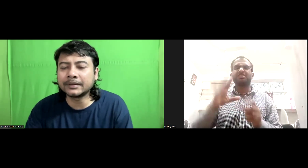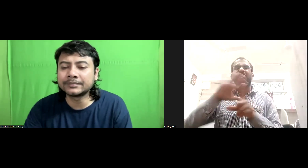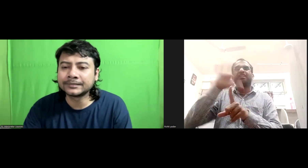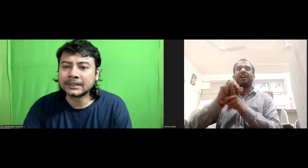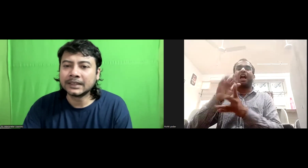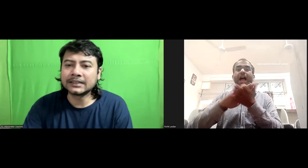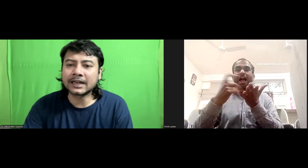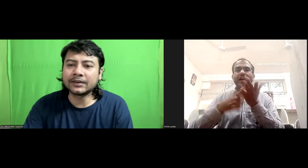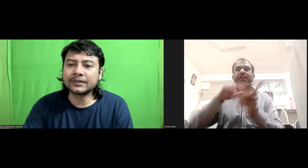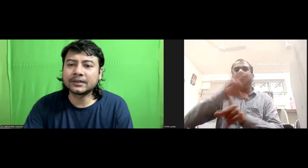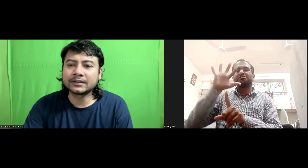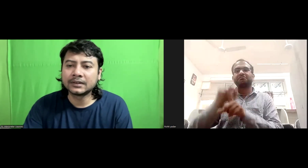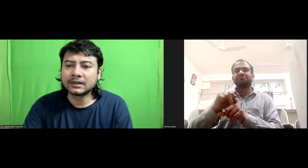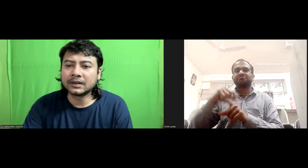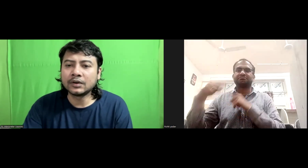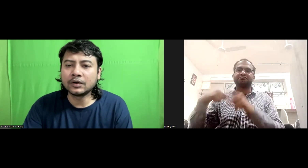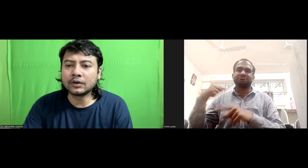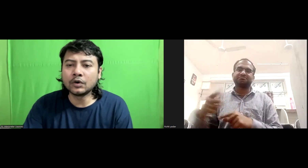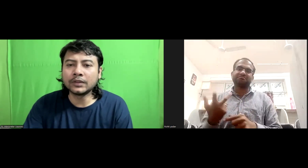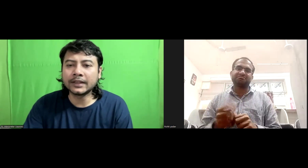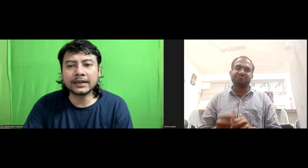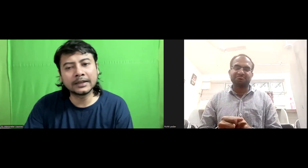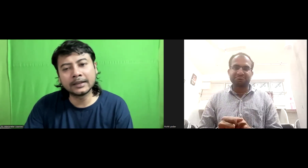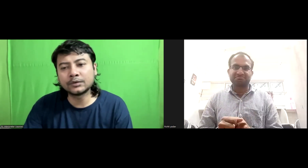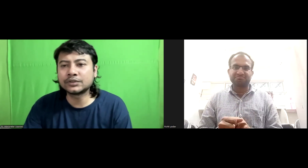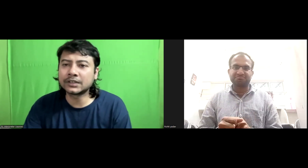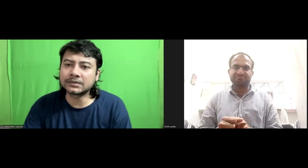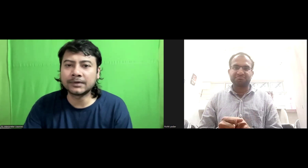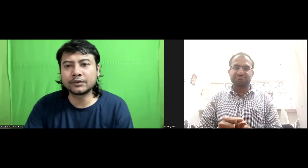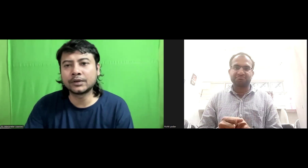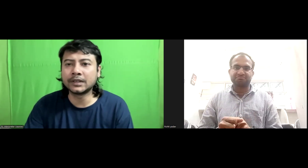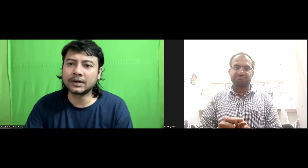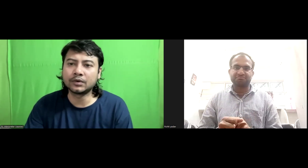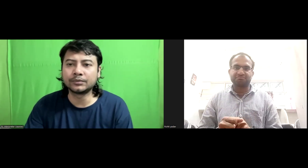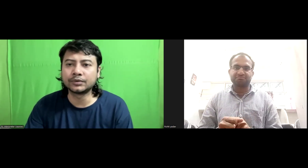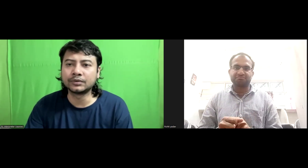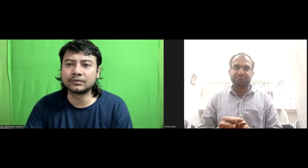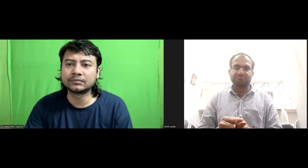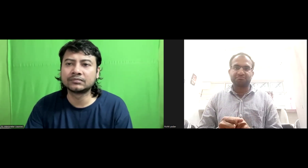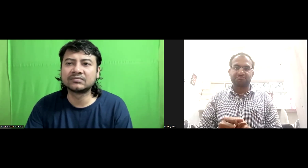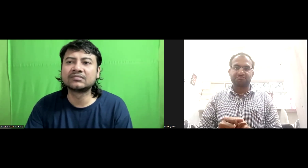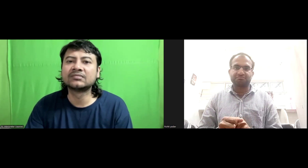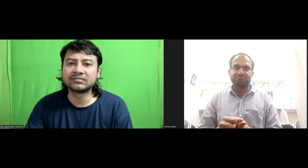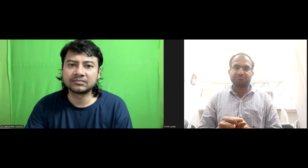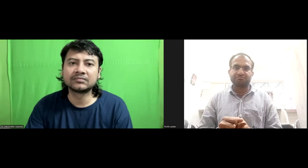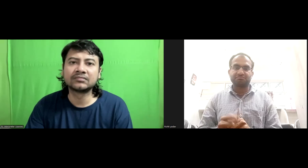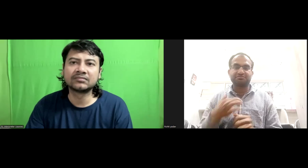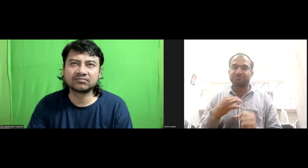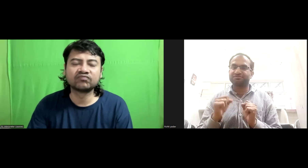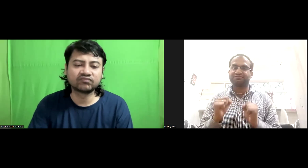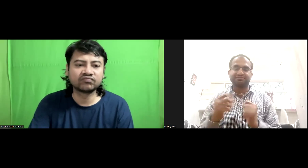I mean, it's a kind of a known thing that they use just buffalo ghee at home. Yeah. So.